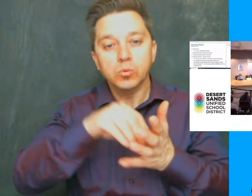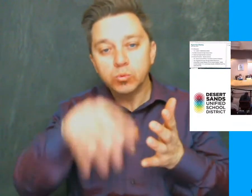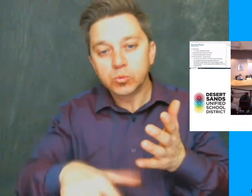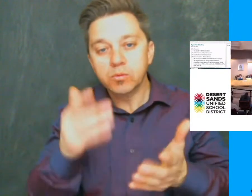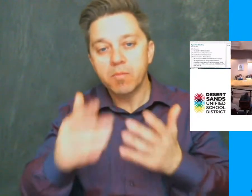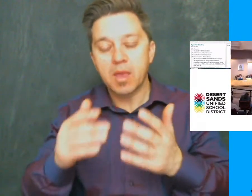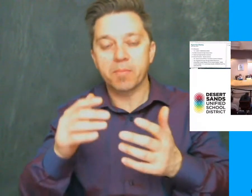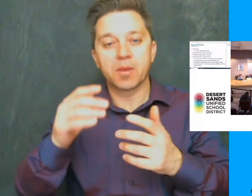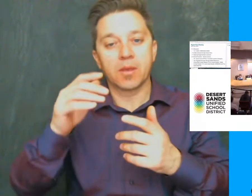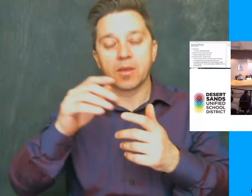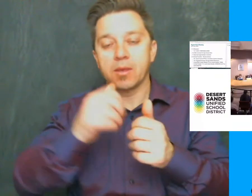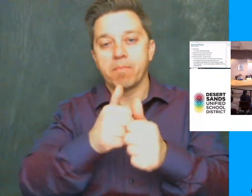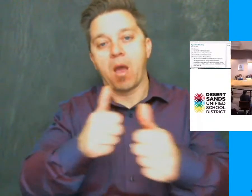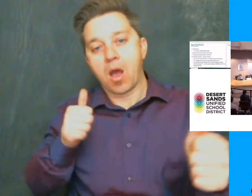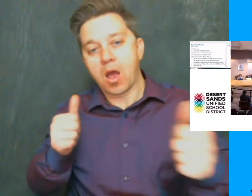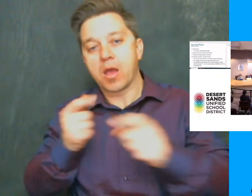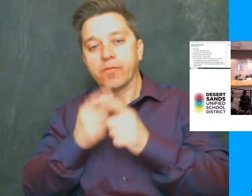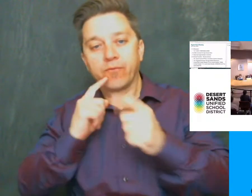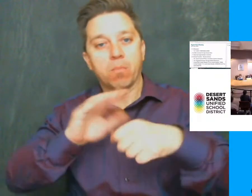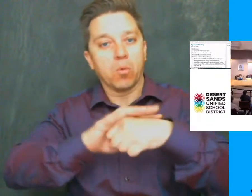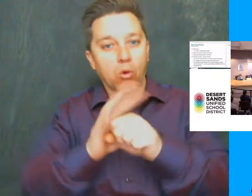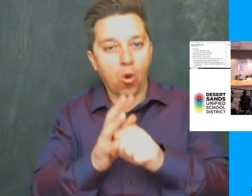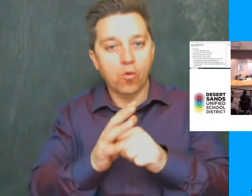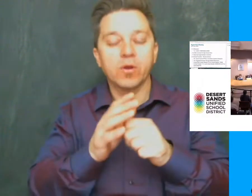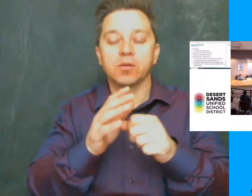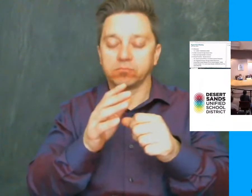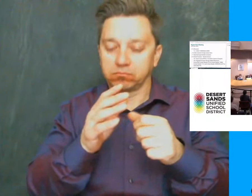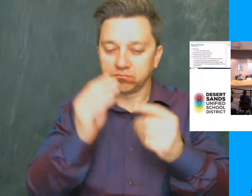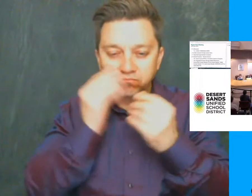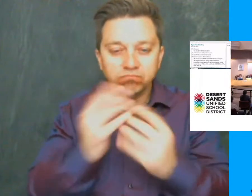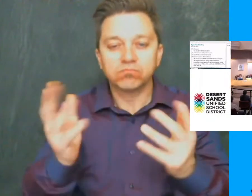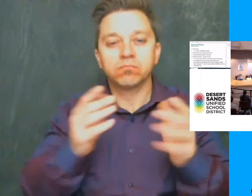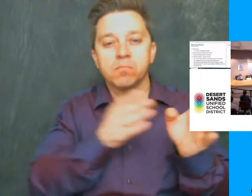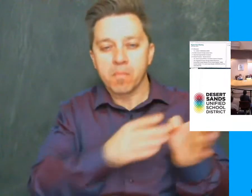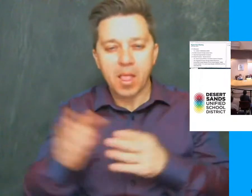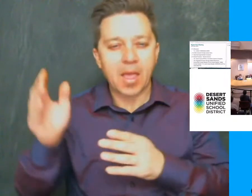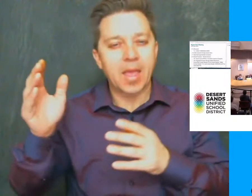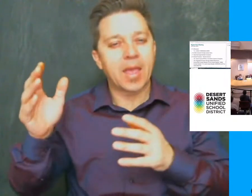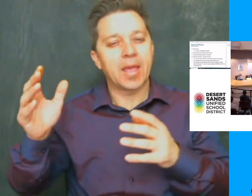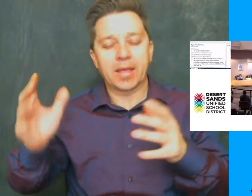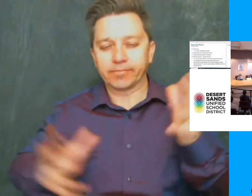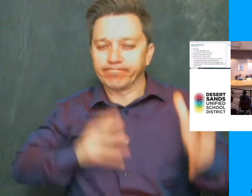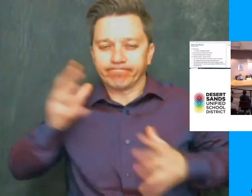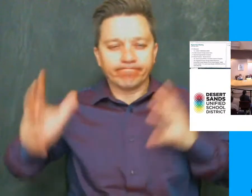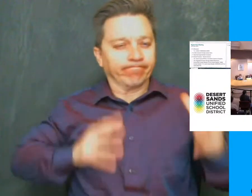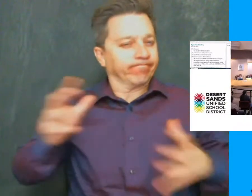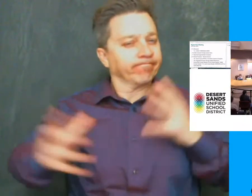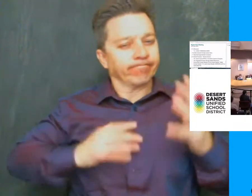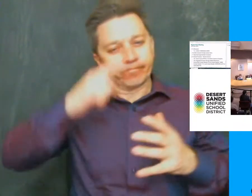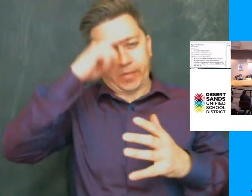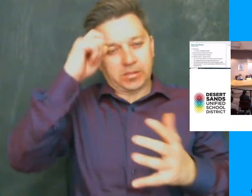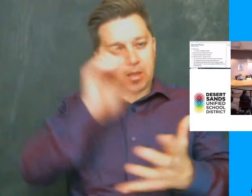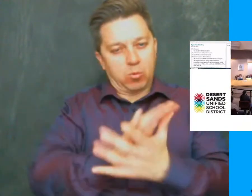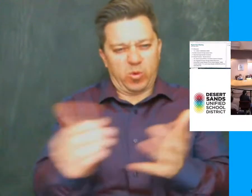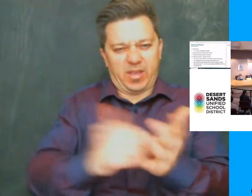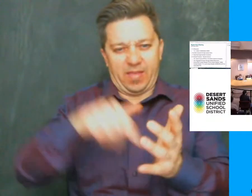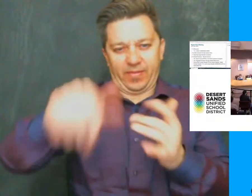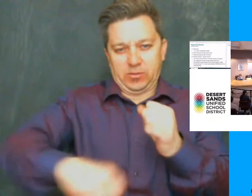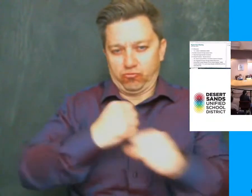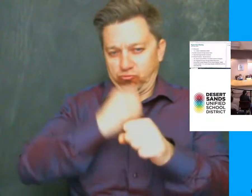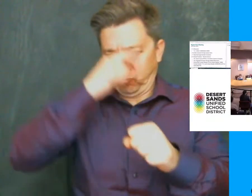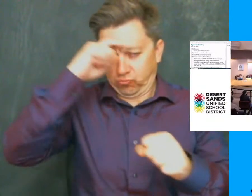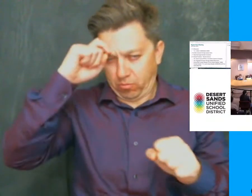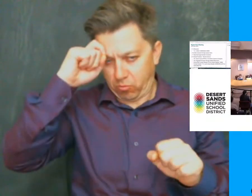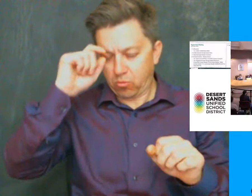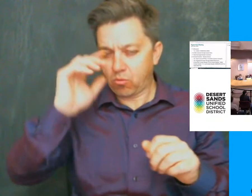be behind as a result of COVID. We are planning a robust summer school again this summer. We'll be